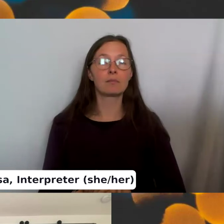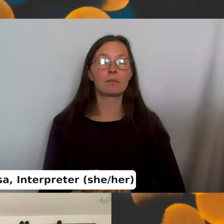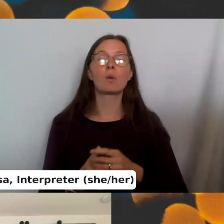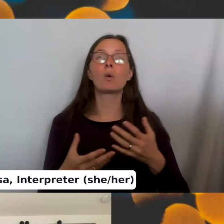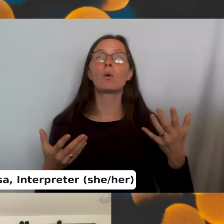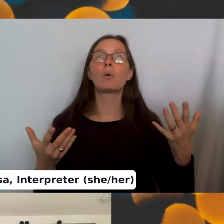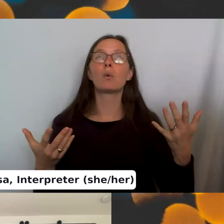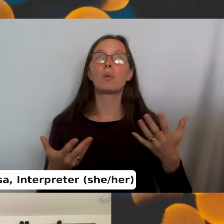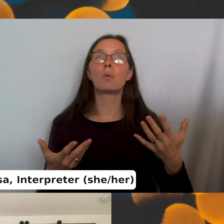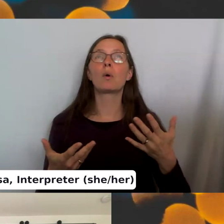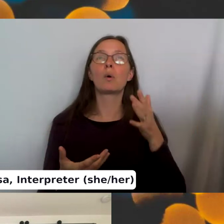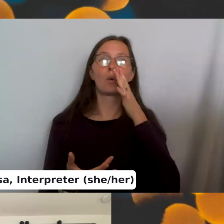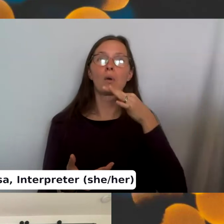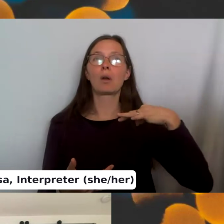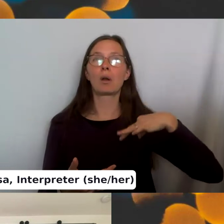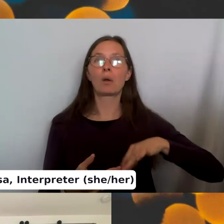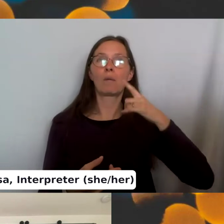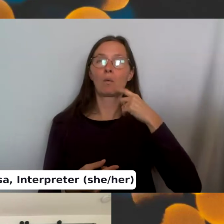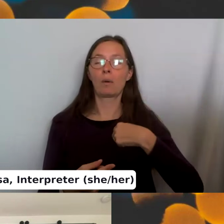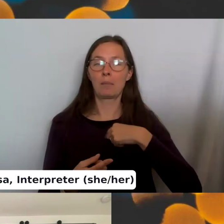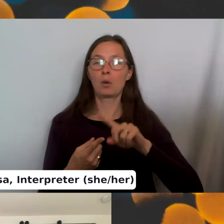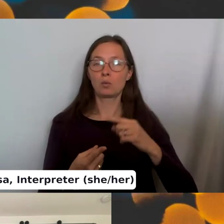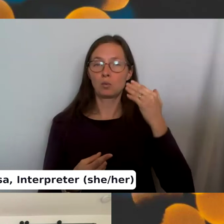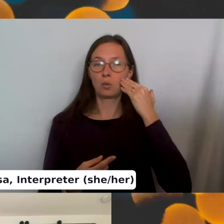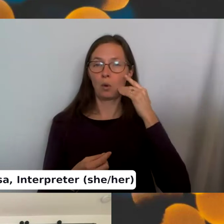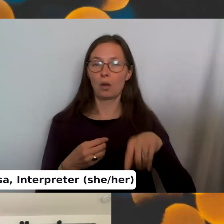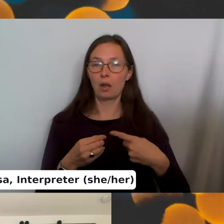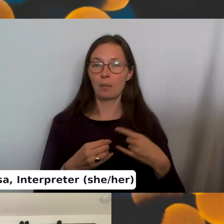what would be helpful for me to know about today?